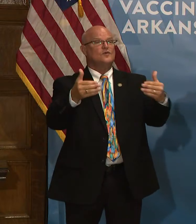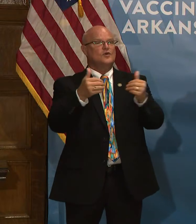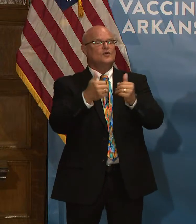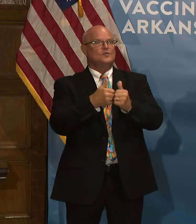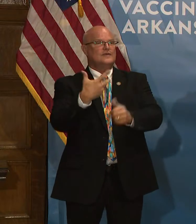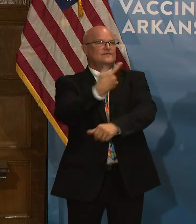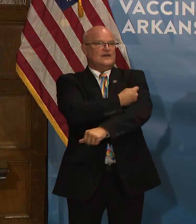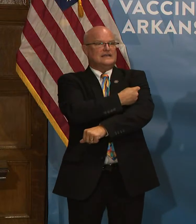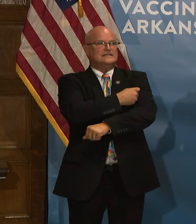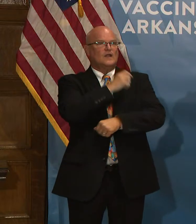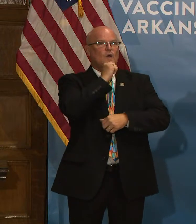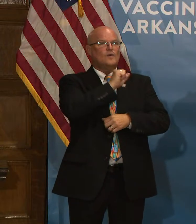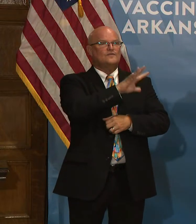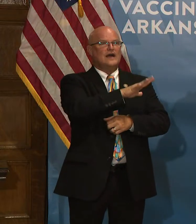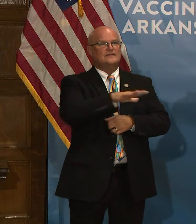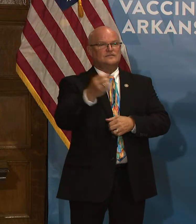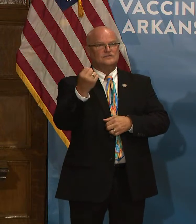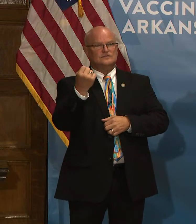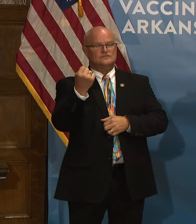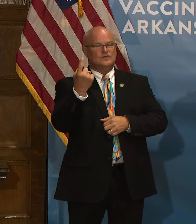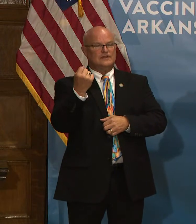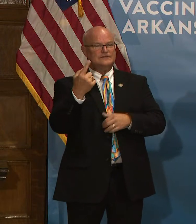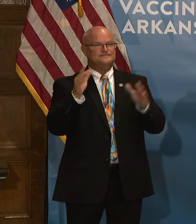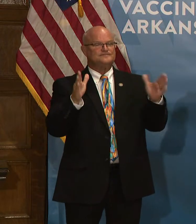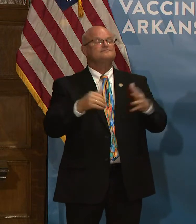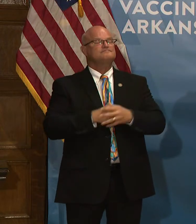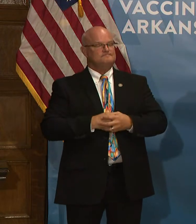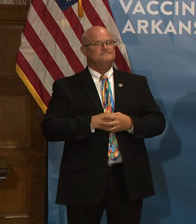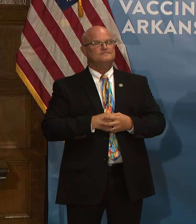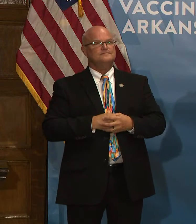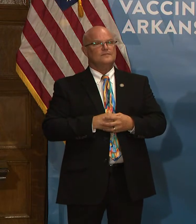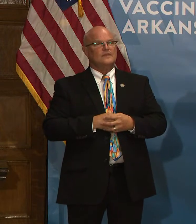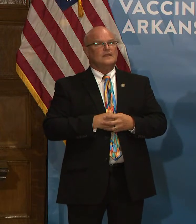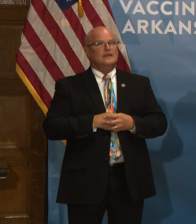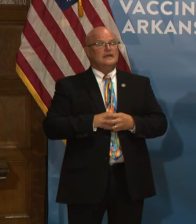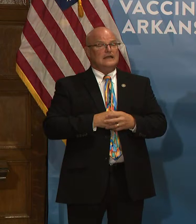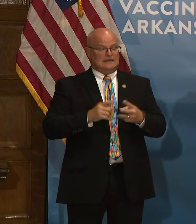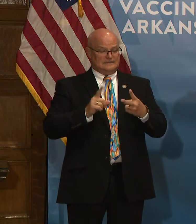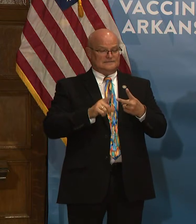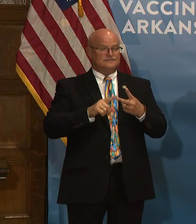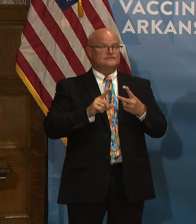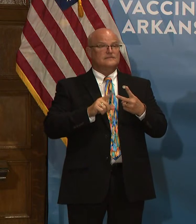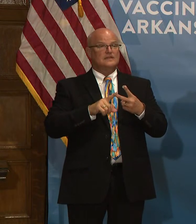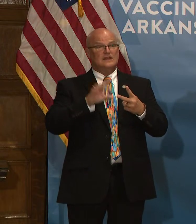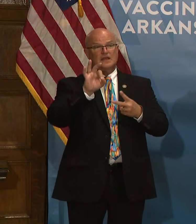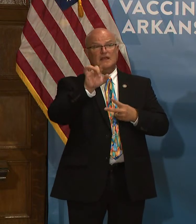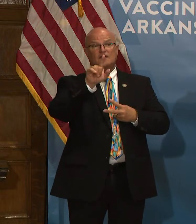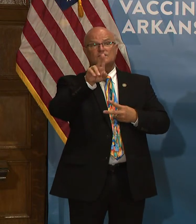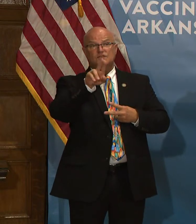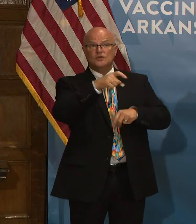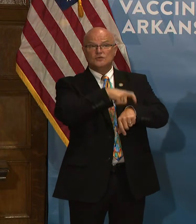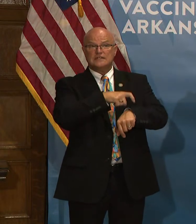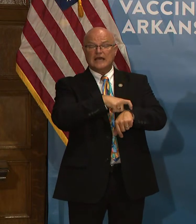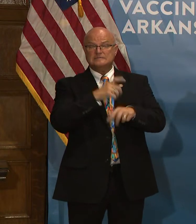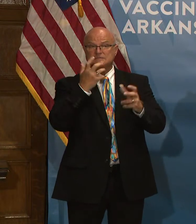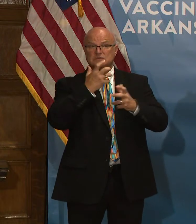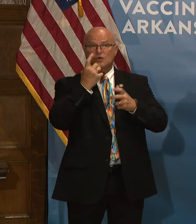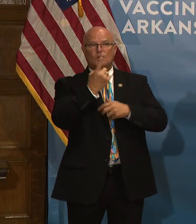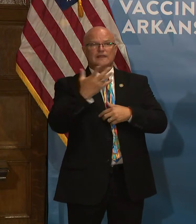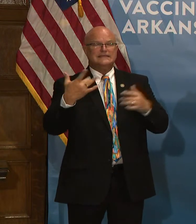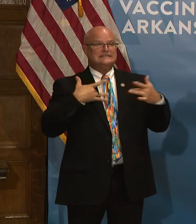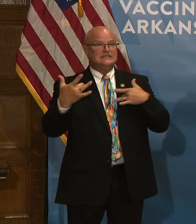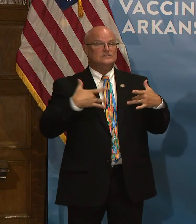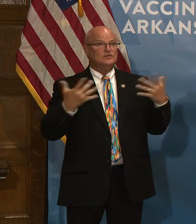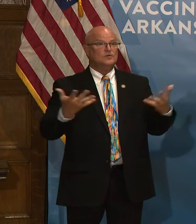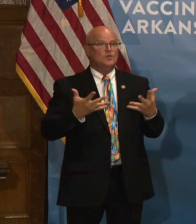with approval. And then lastly, we're coming up to flu season. One of the things we're